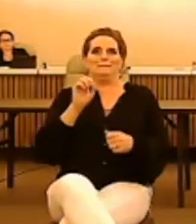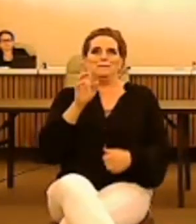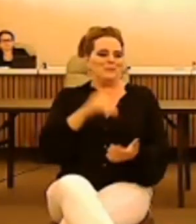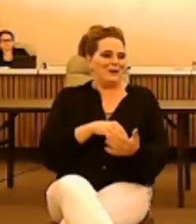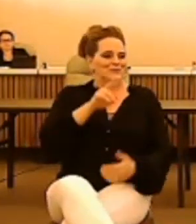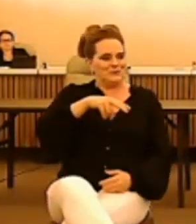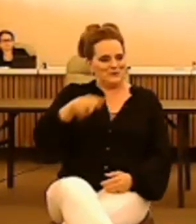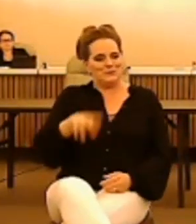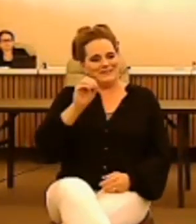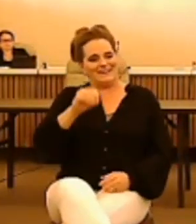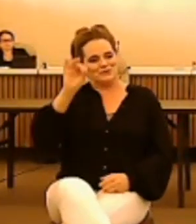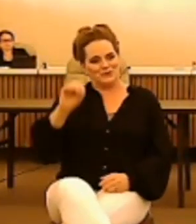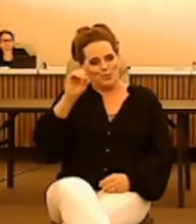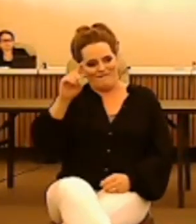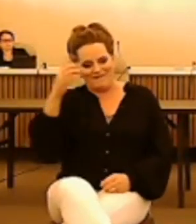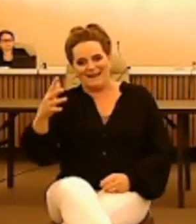2022-015 and